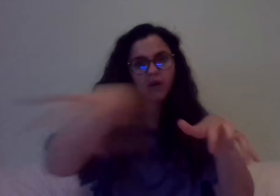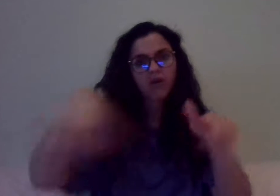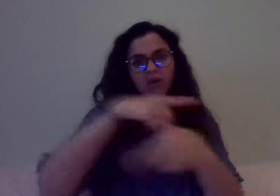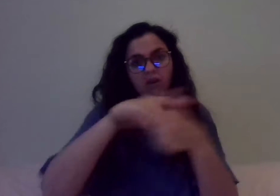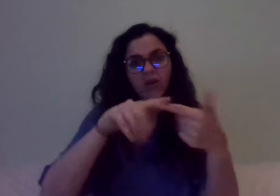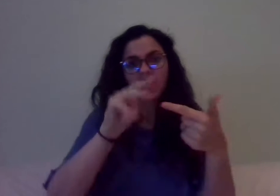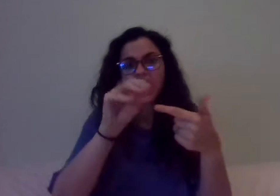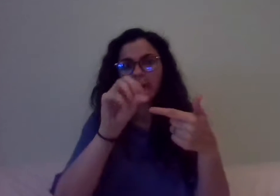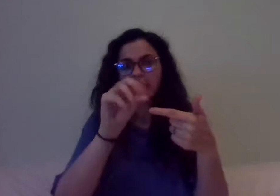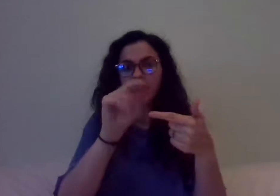his